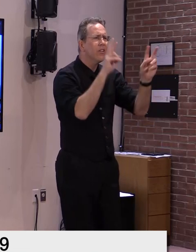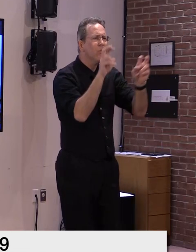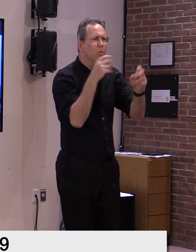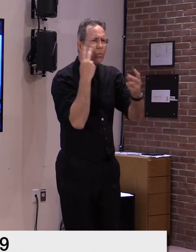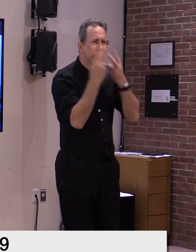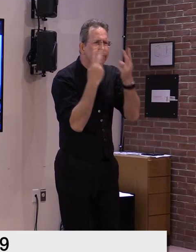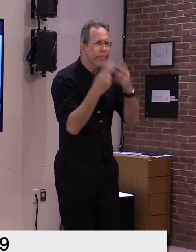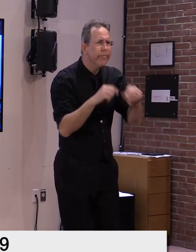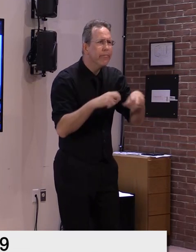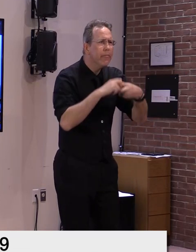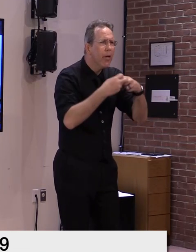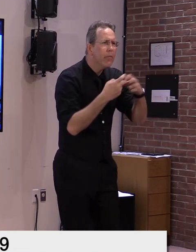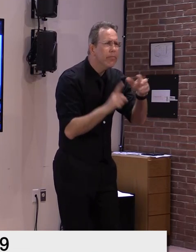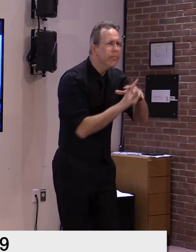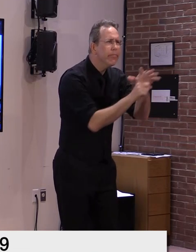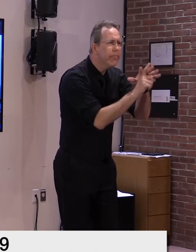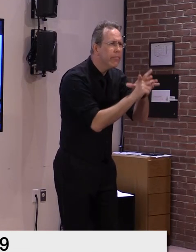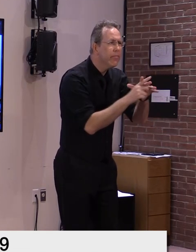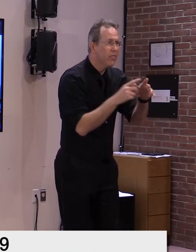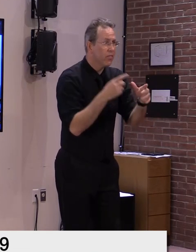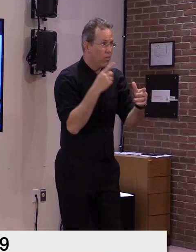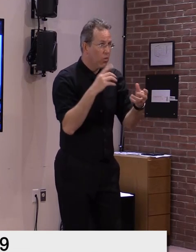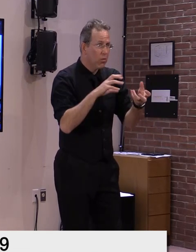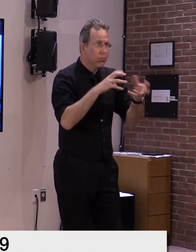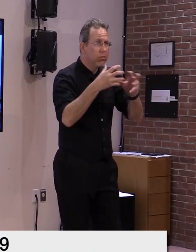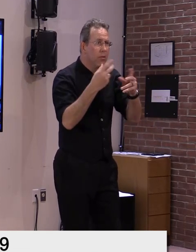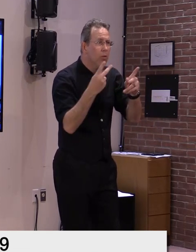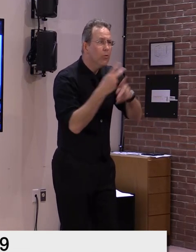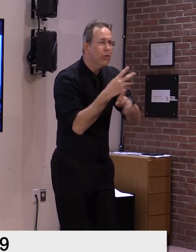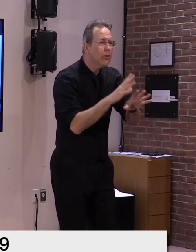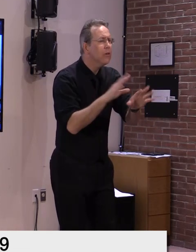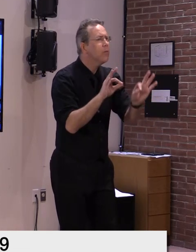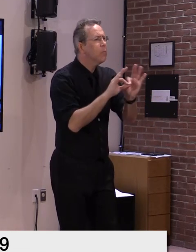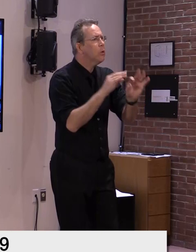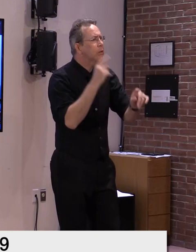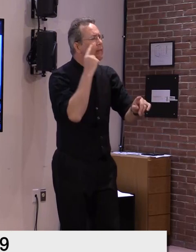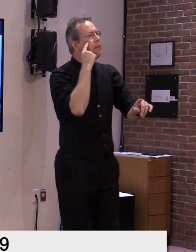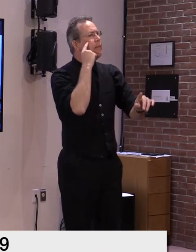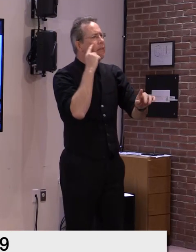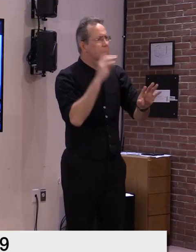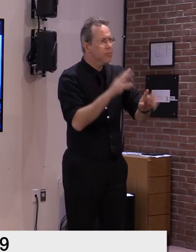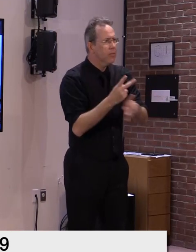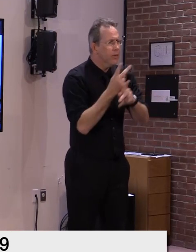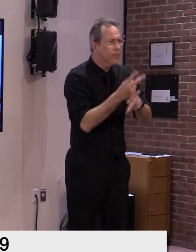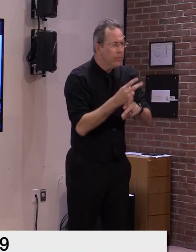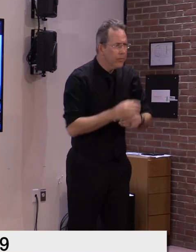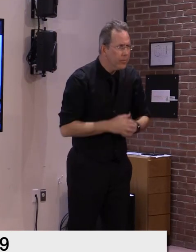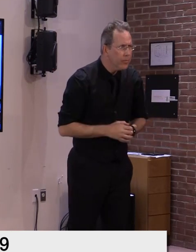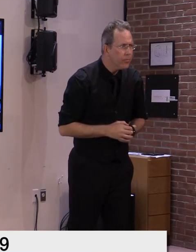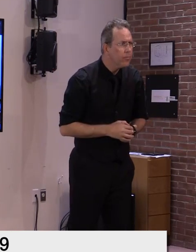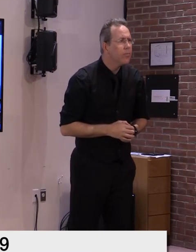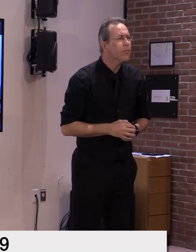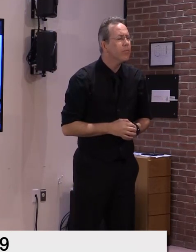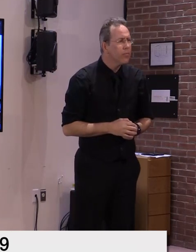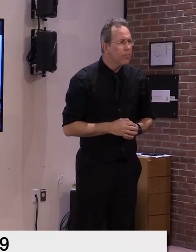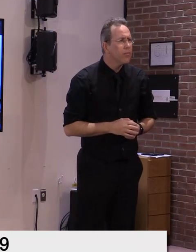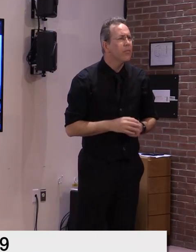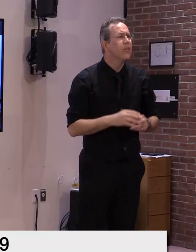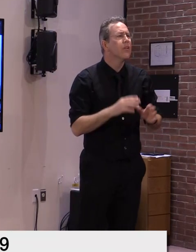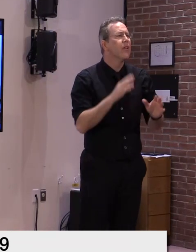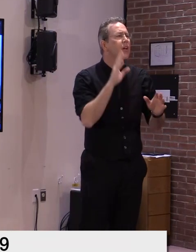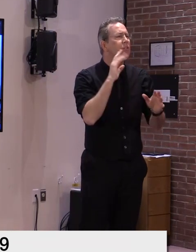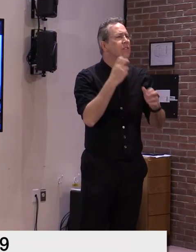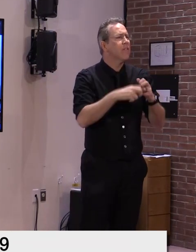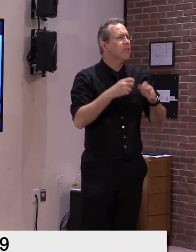exacerbated by the pandemic. This has been a very difficult year for everybody, and it's been especially